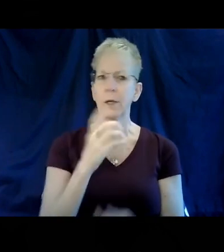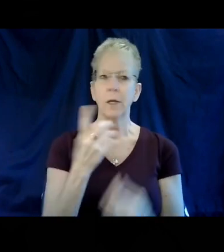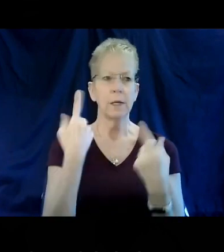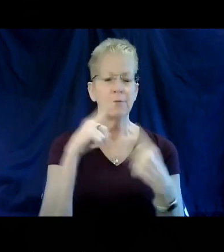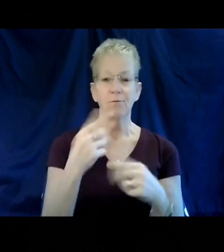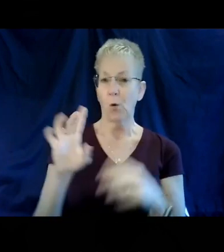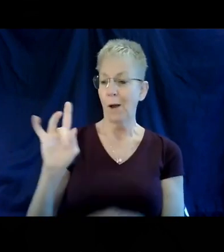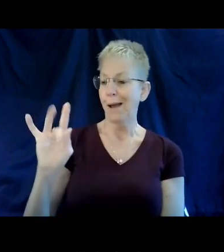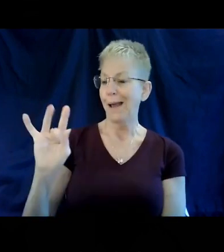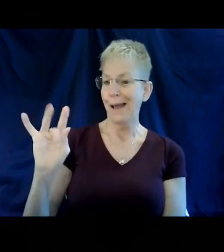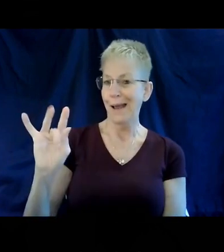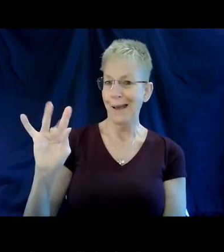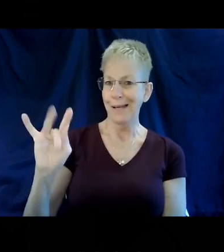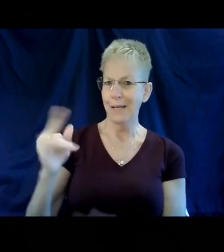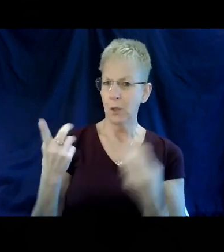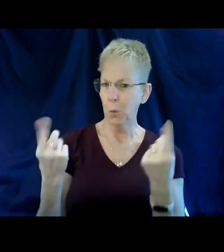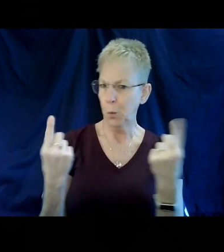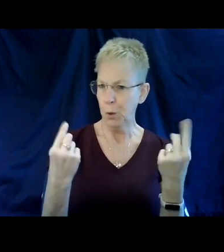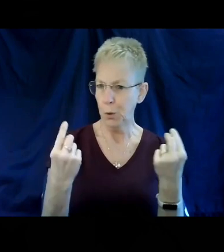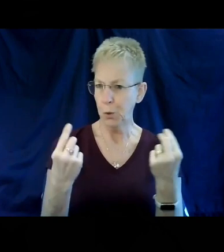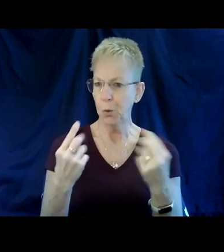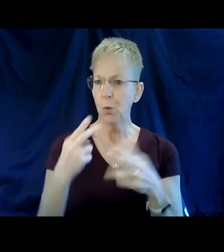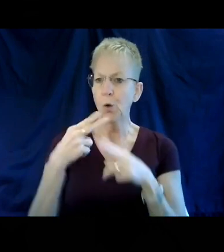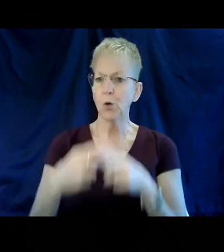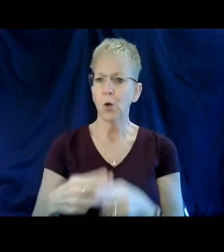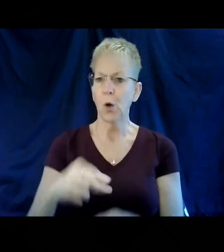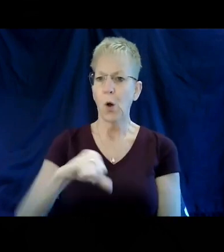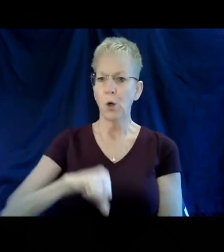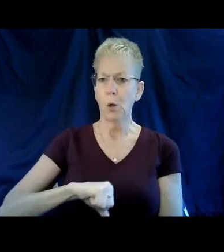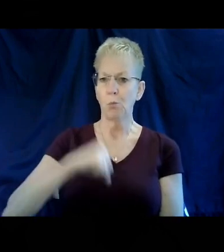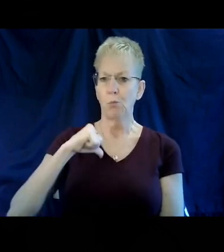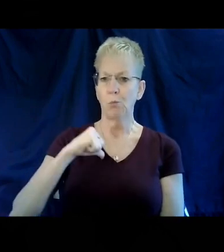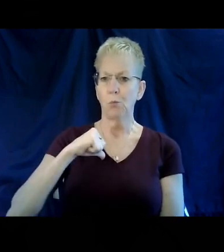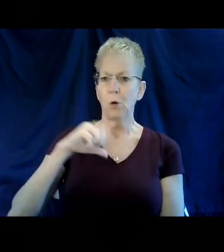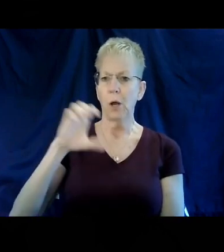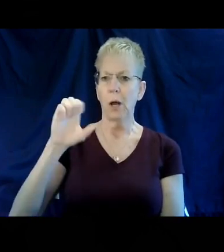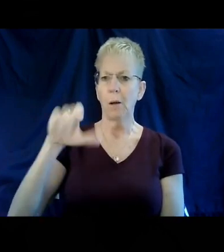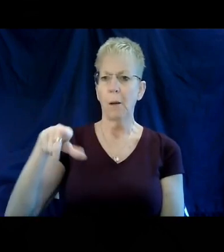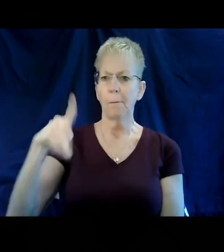Proud Sorrows, that's out now, this one,